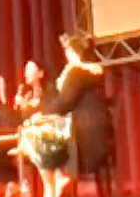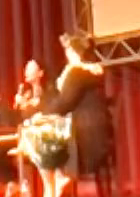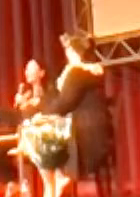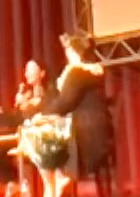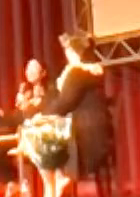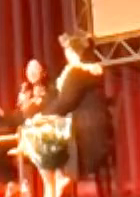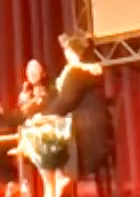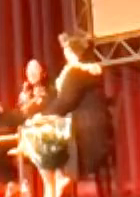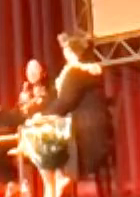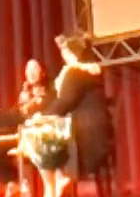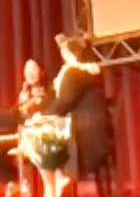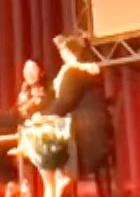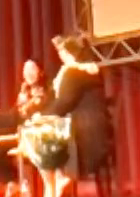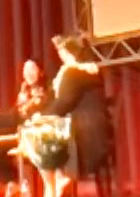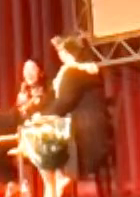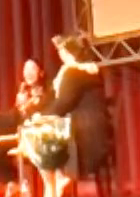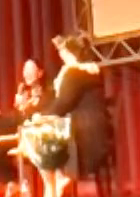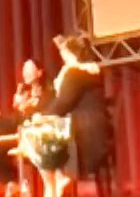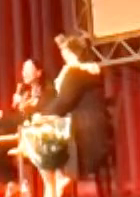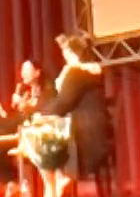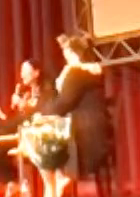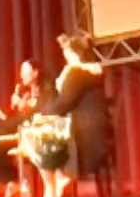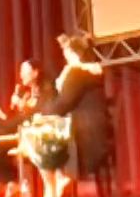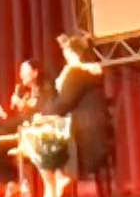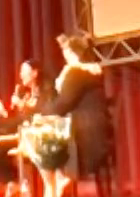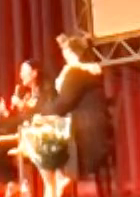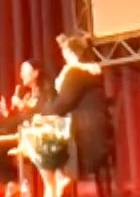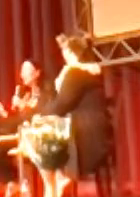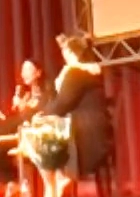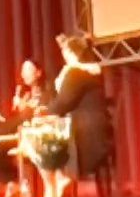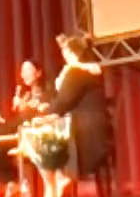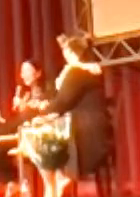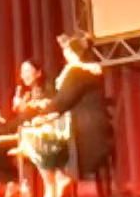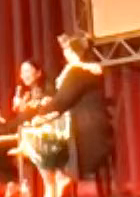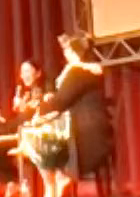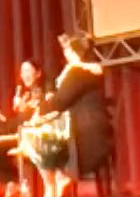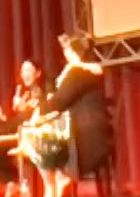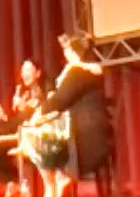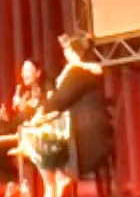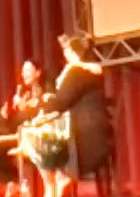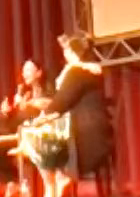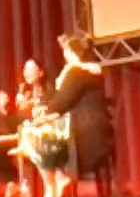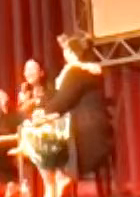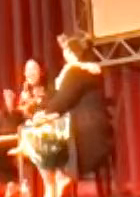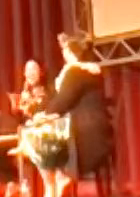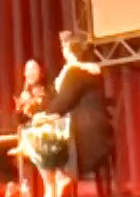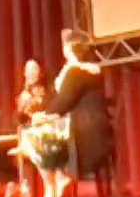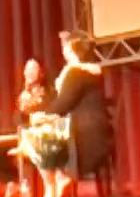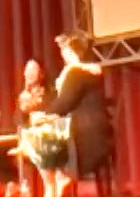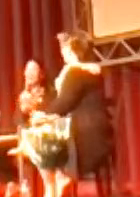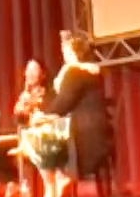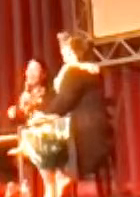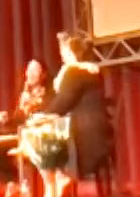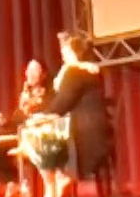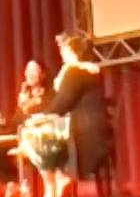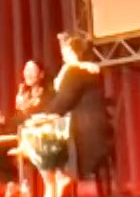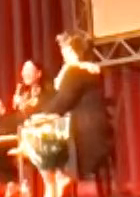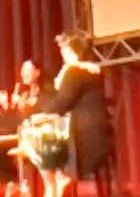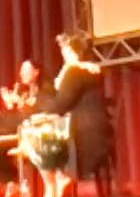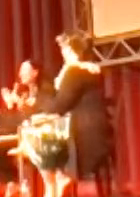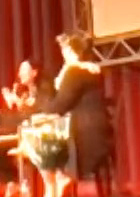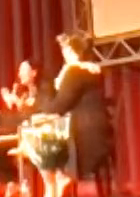Melissa Pink-Vera is our librettist. Ed Linfield is our composer. Hune Lanz-Twitcha, who I know you